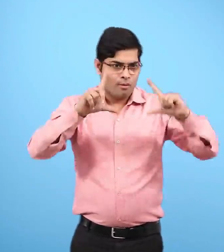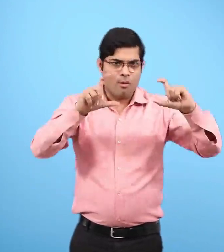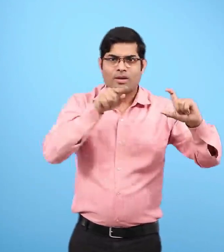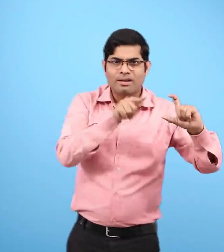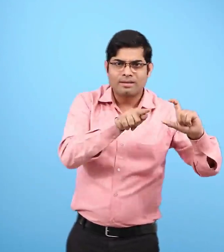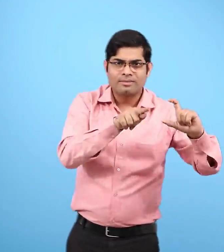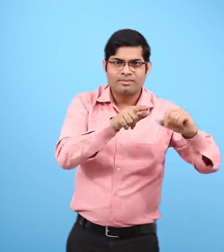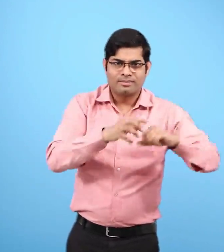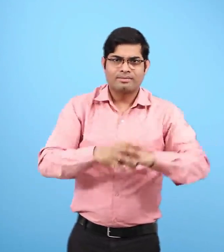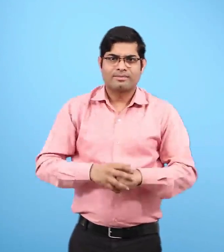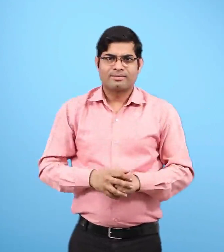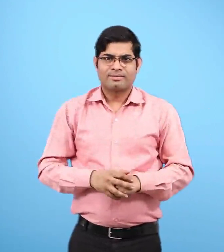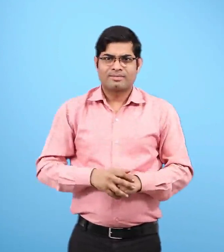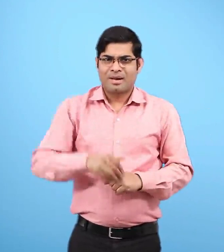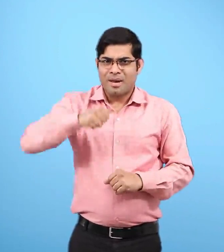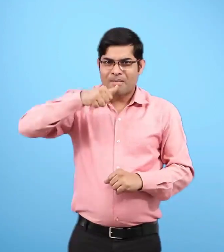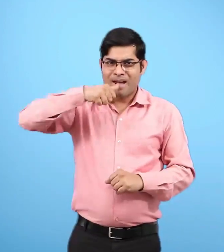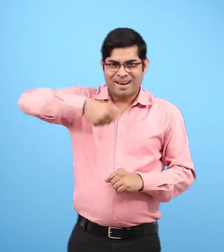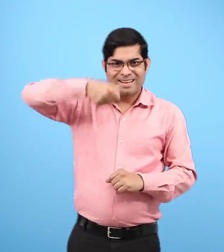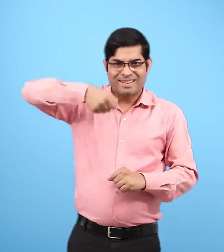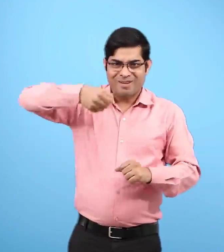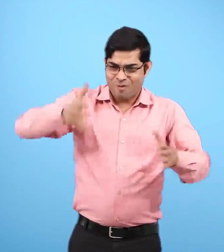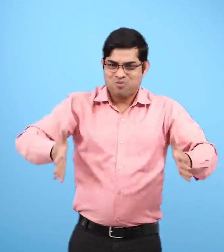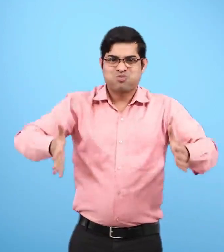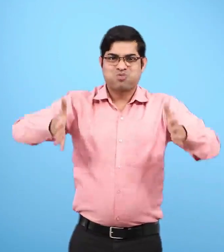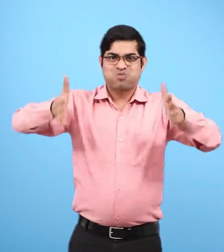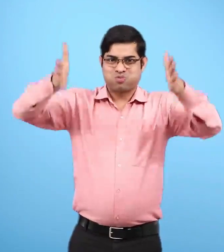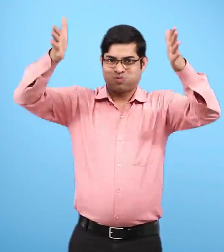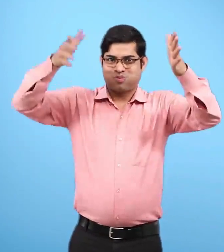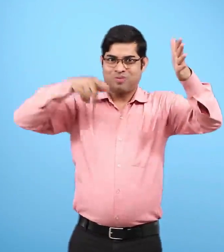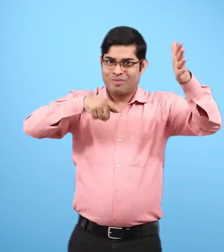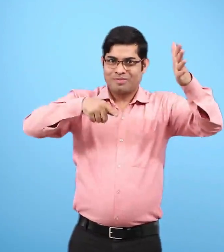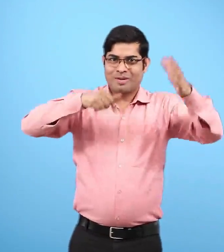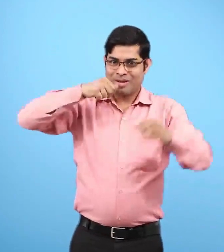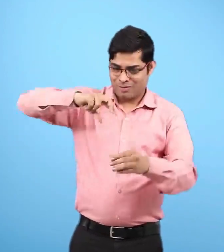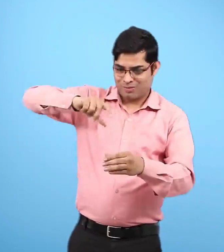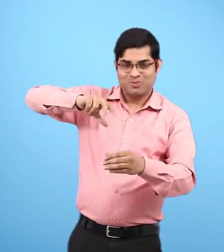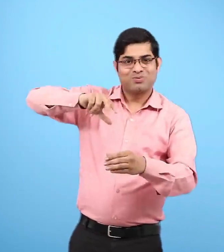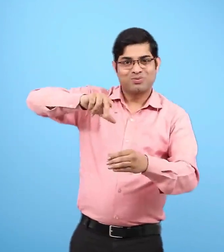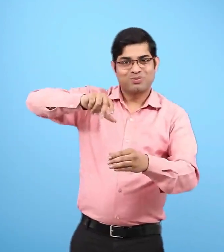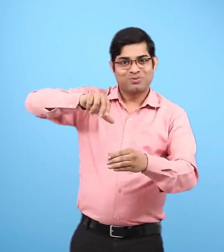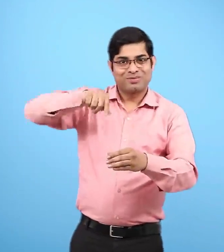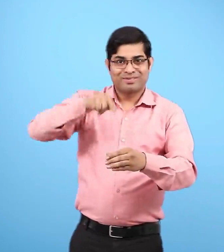Part 2 picture shows a big drum of water with a tap,